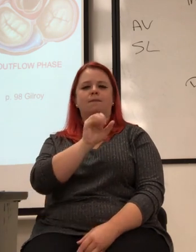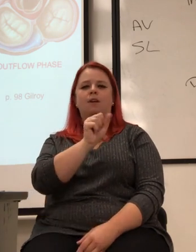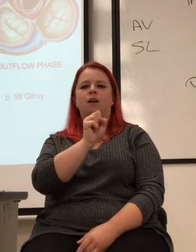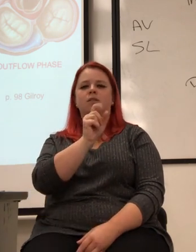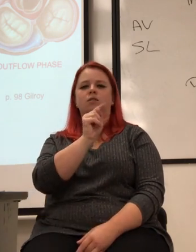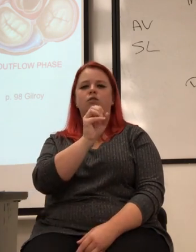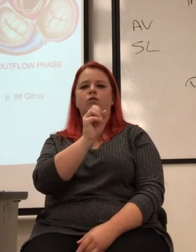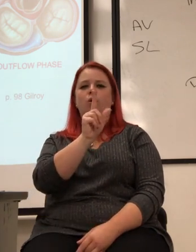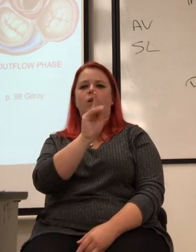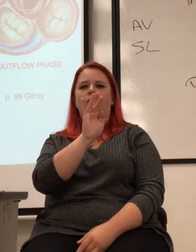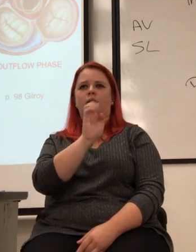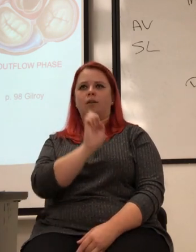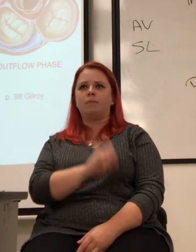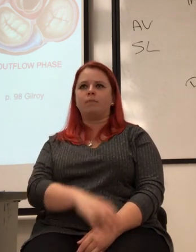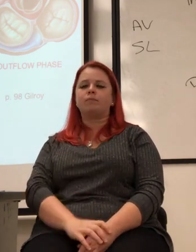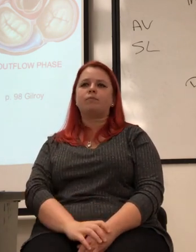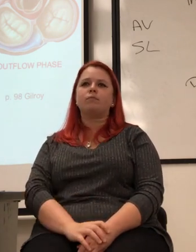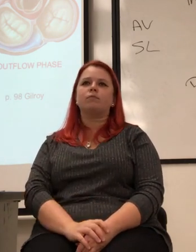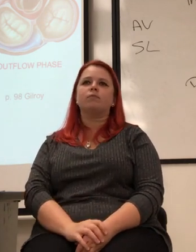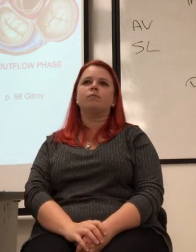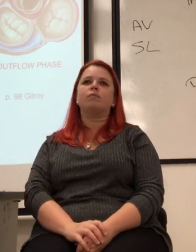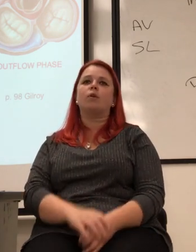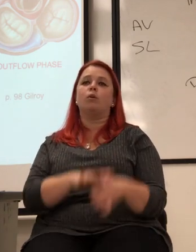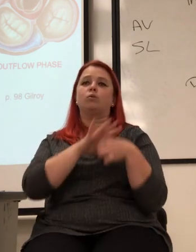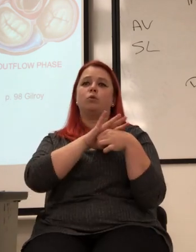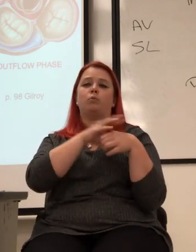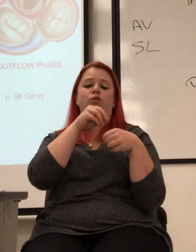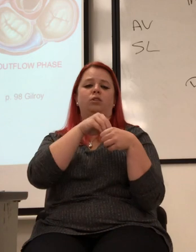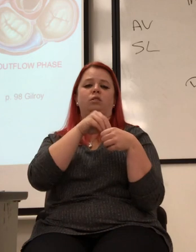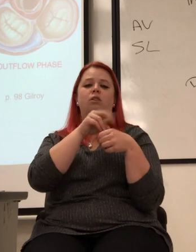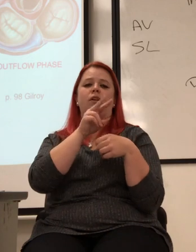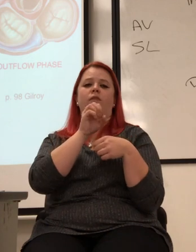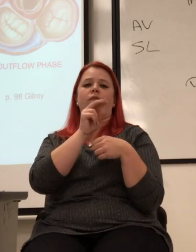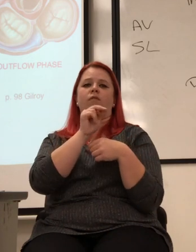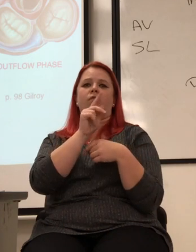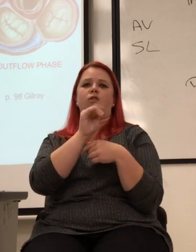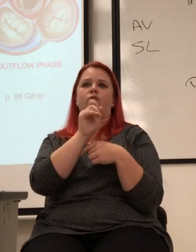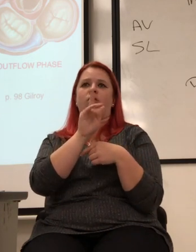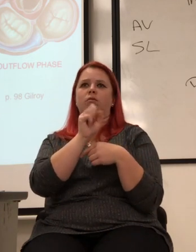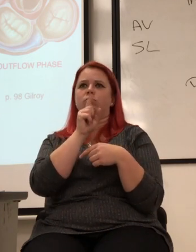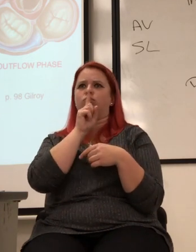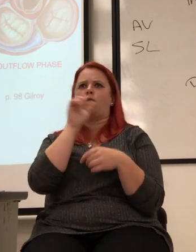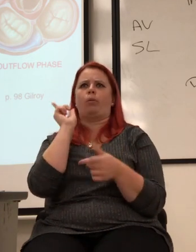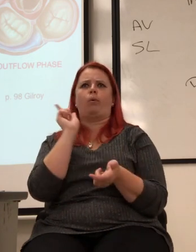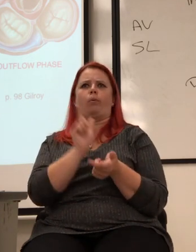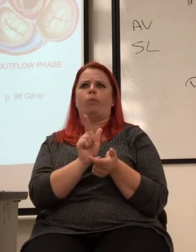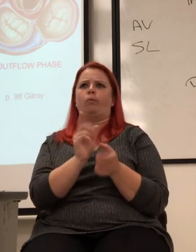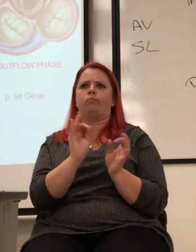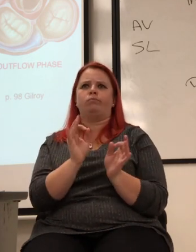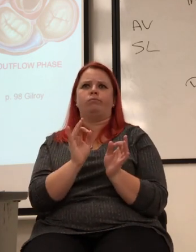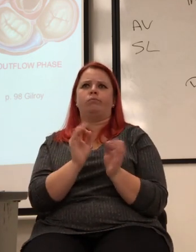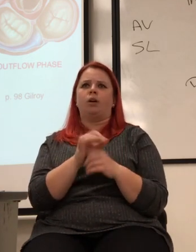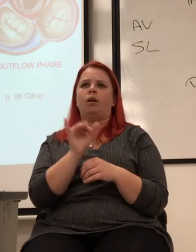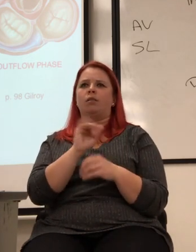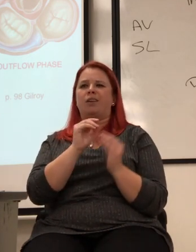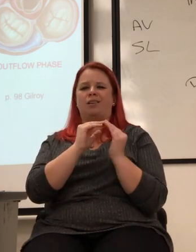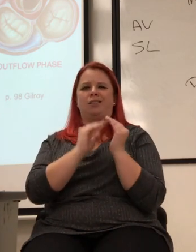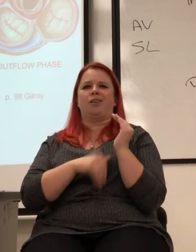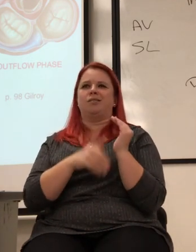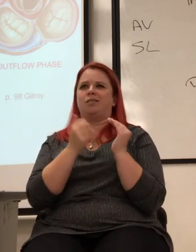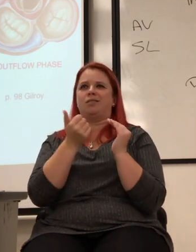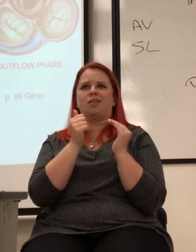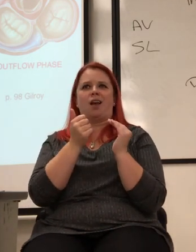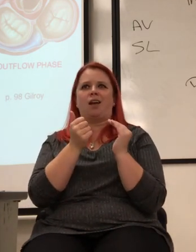The pressure in the ventricles during diastole, it's super low. It's like less than